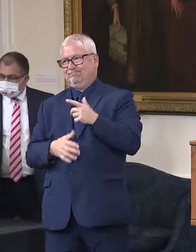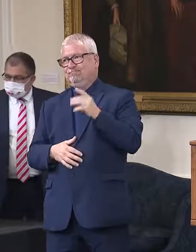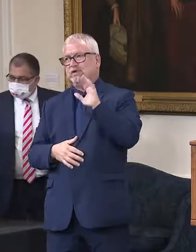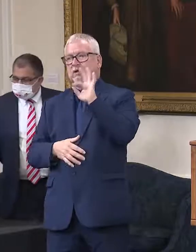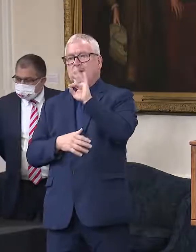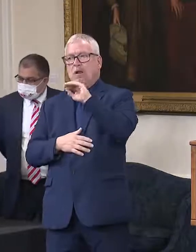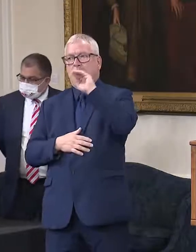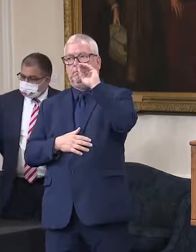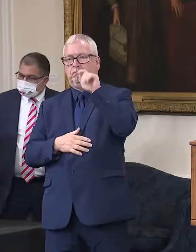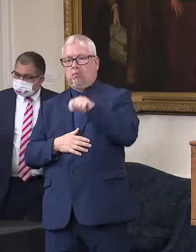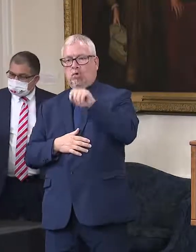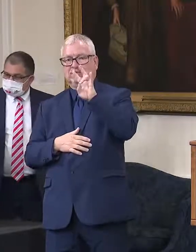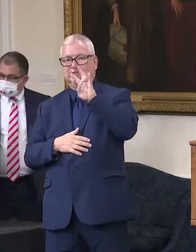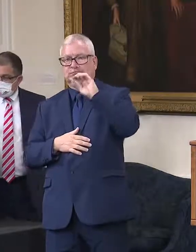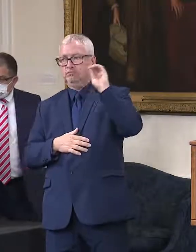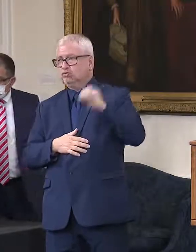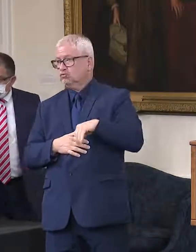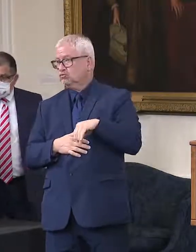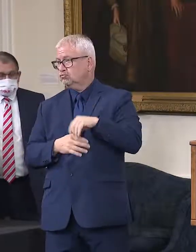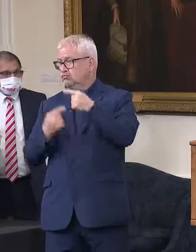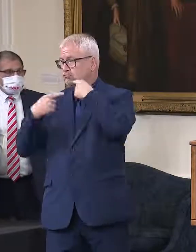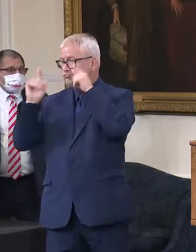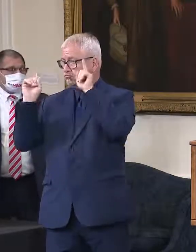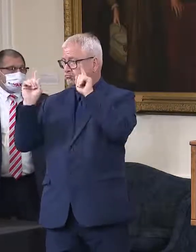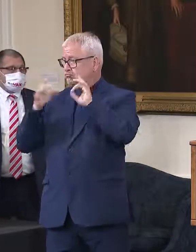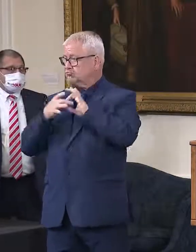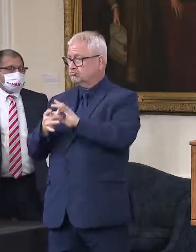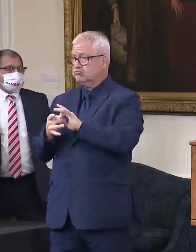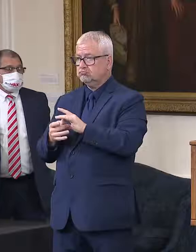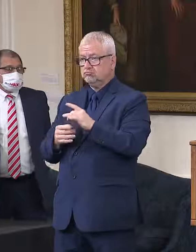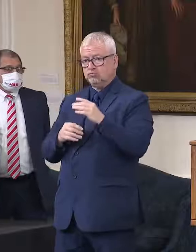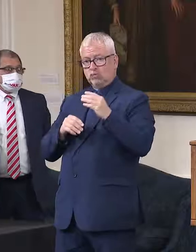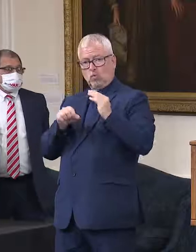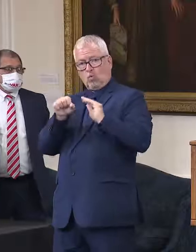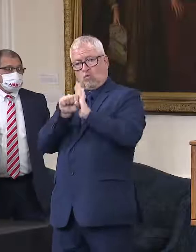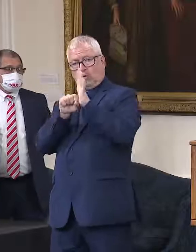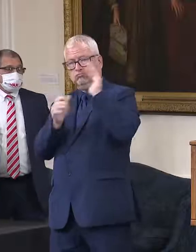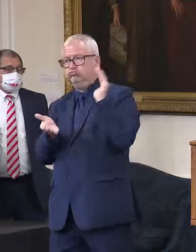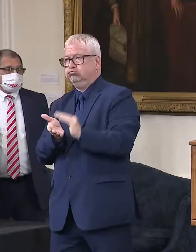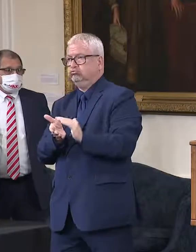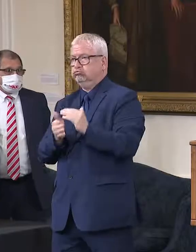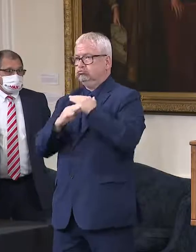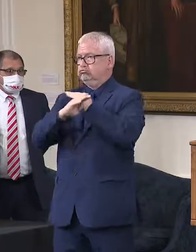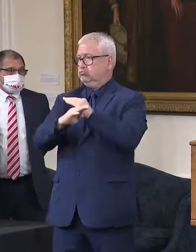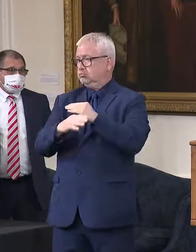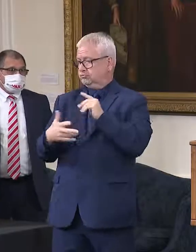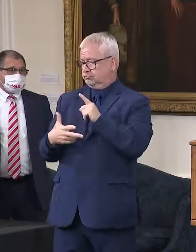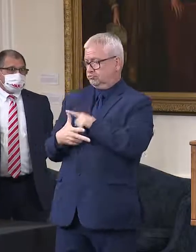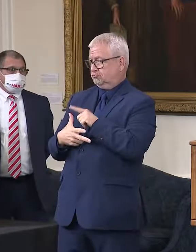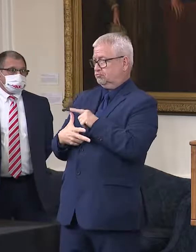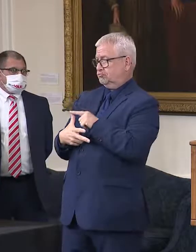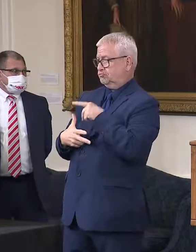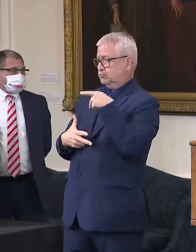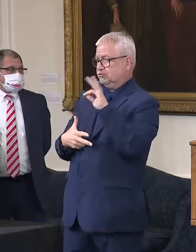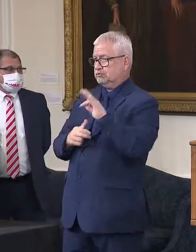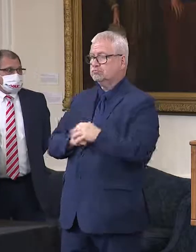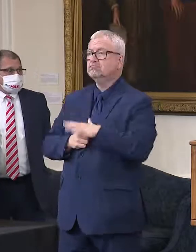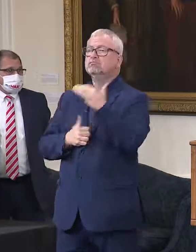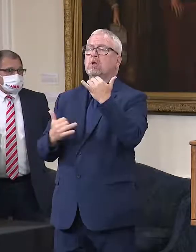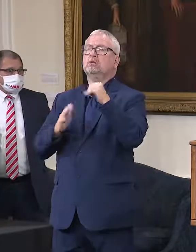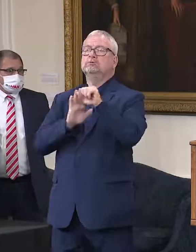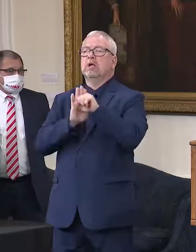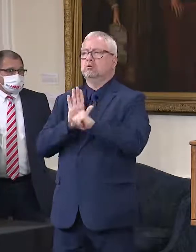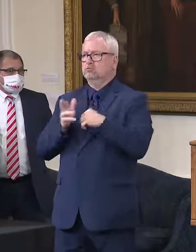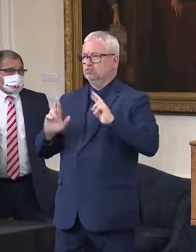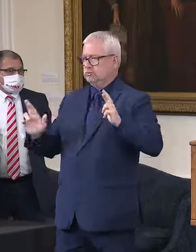effective against symptomatic COVID-19 in children. State health officials have begun placing